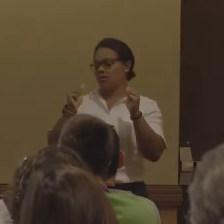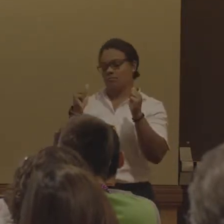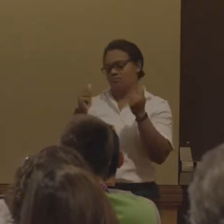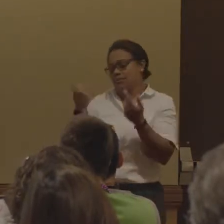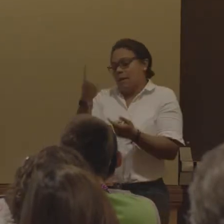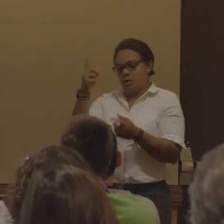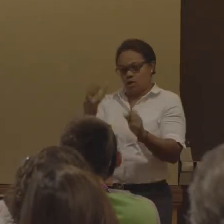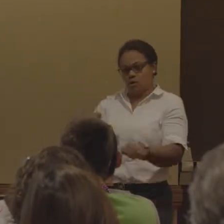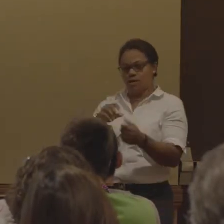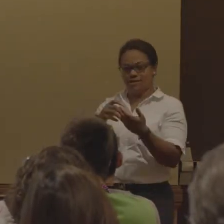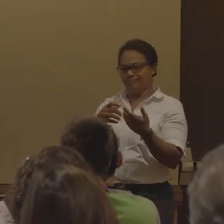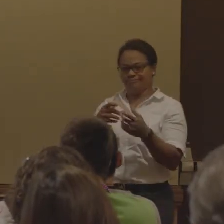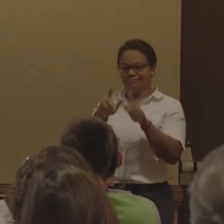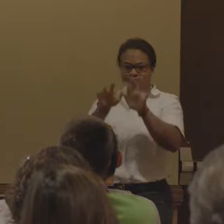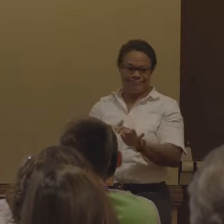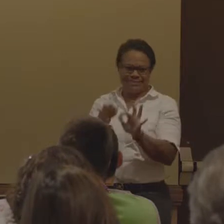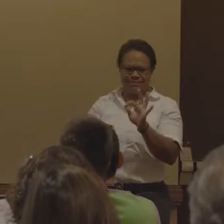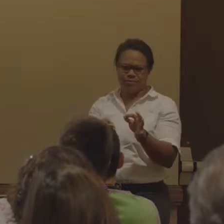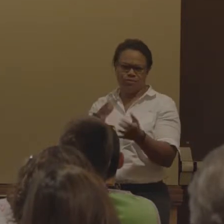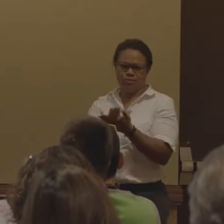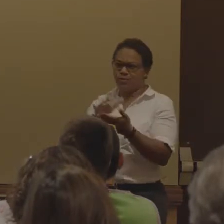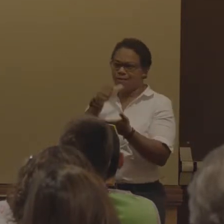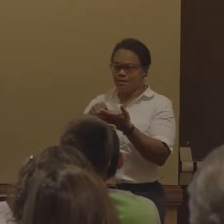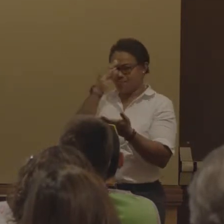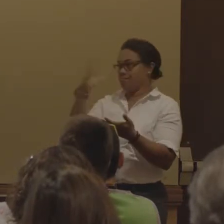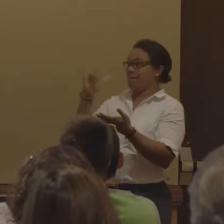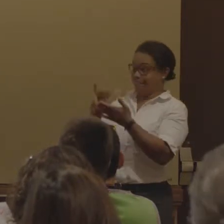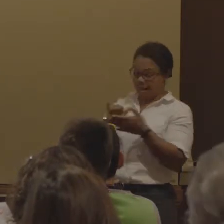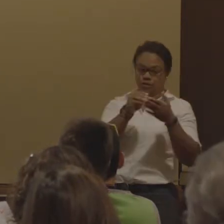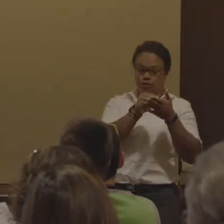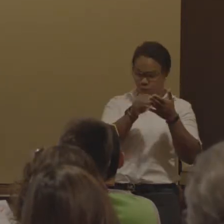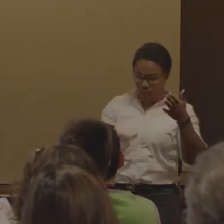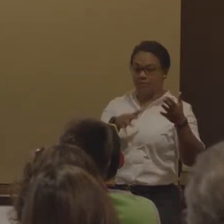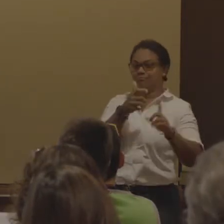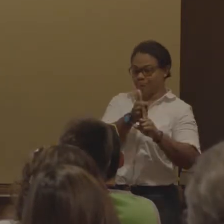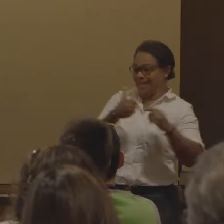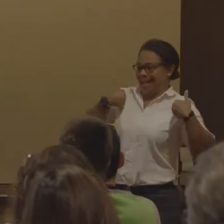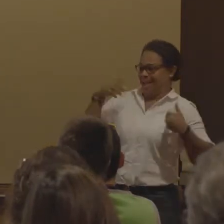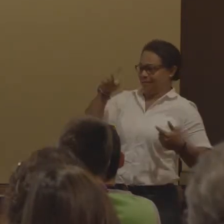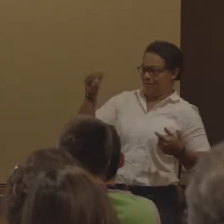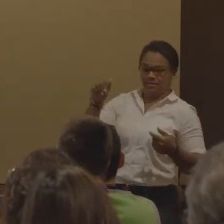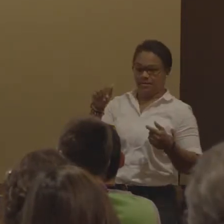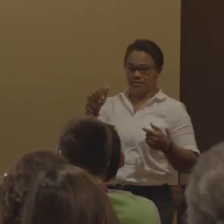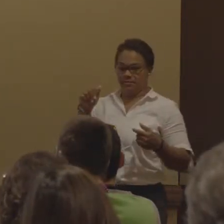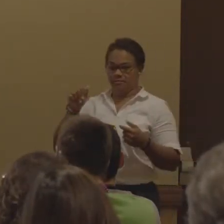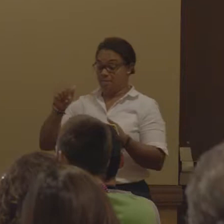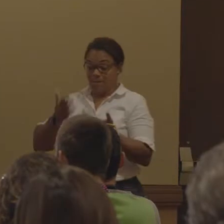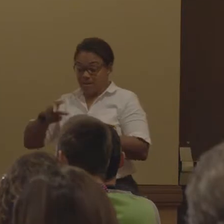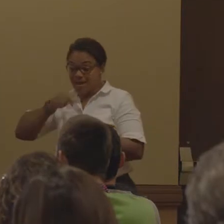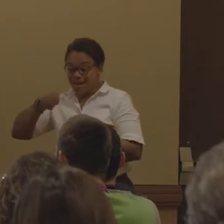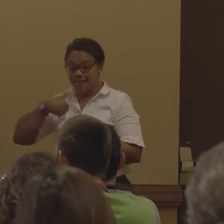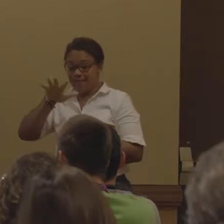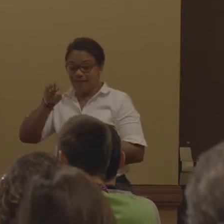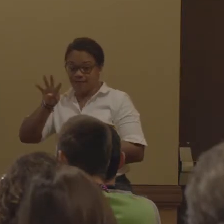on a simple letter, school letter, that this student is regarded as having a disability even if they didn't have a 504 IEP.